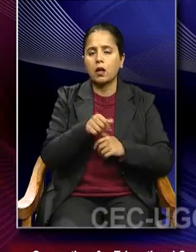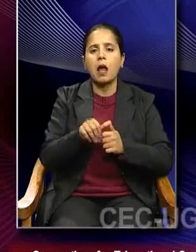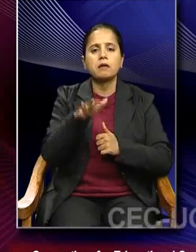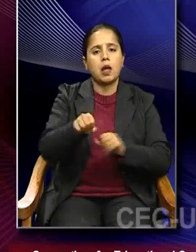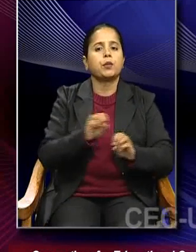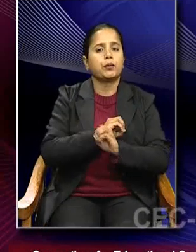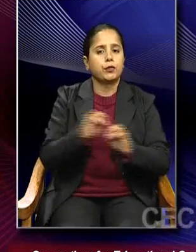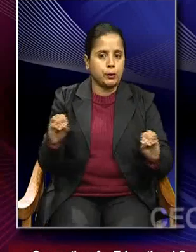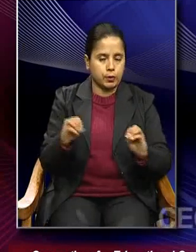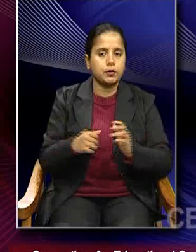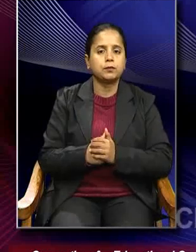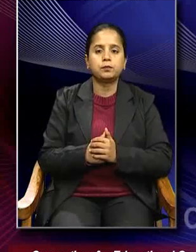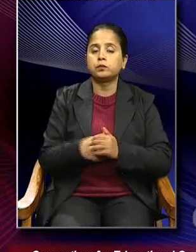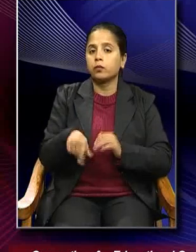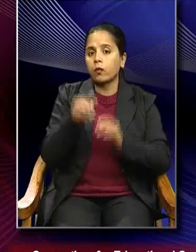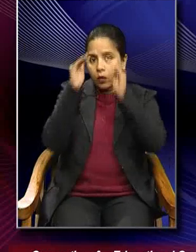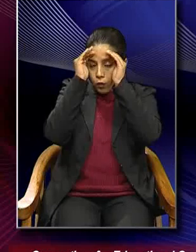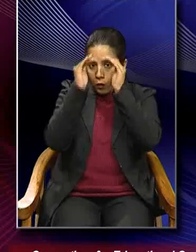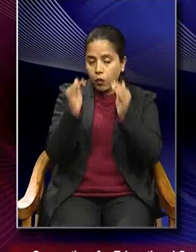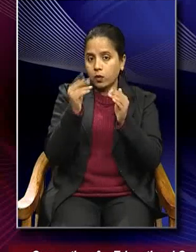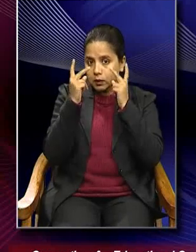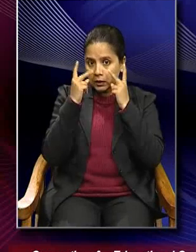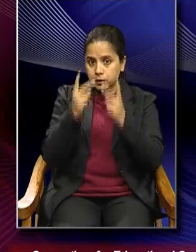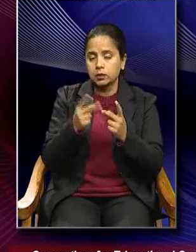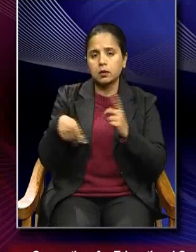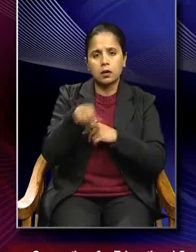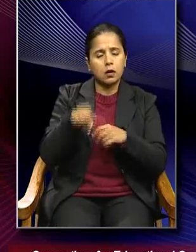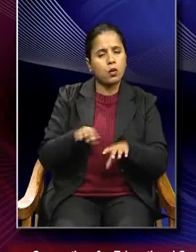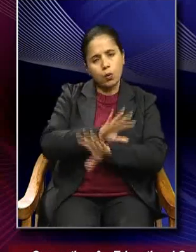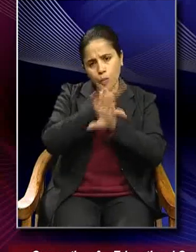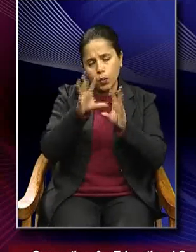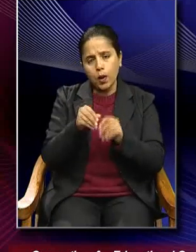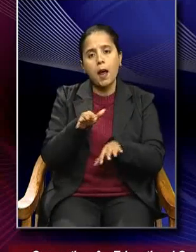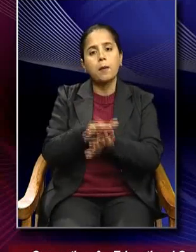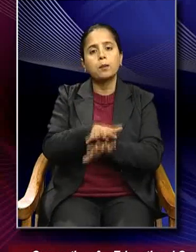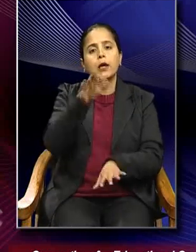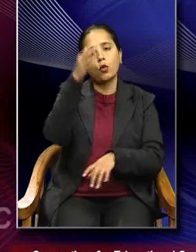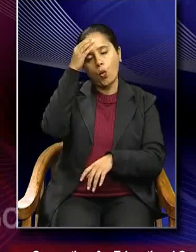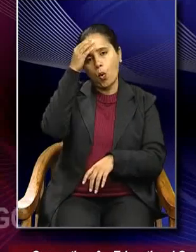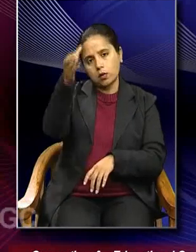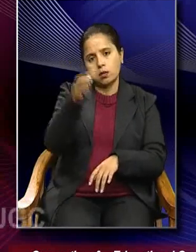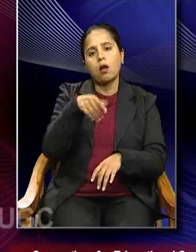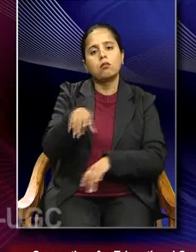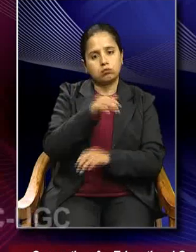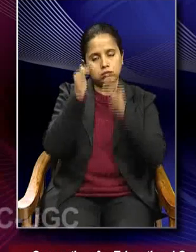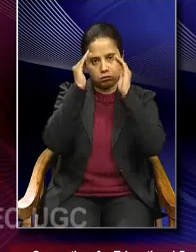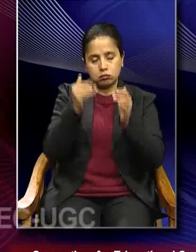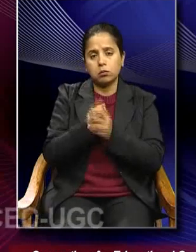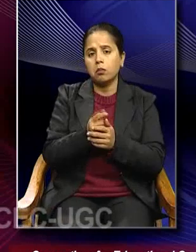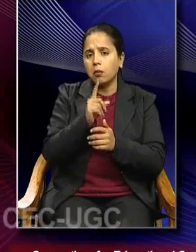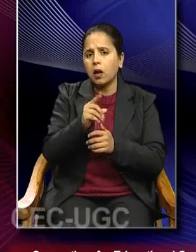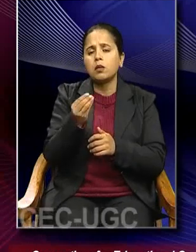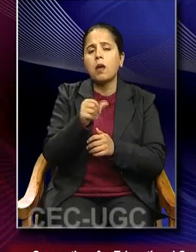inaccessibility. By focusing entirely on abstract concepts rather